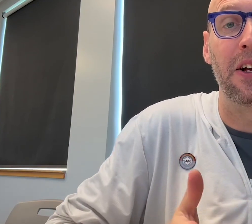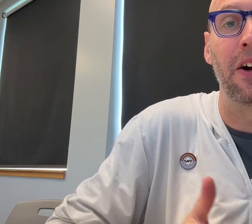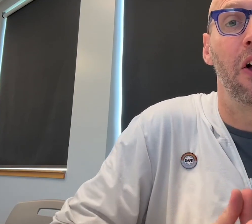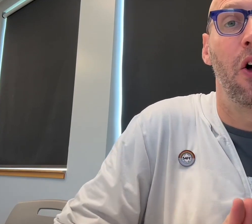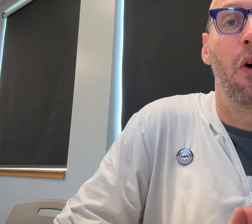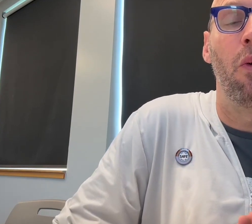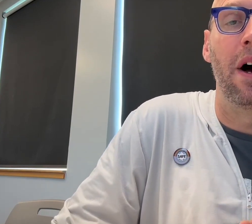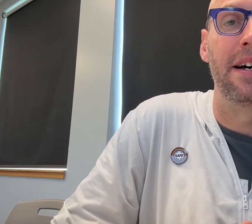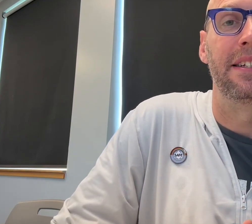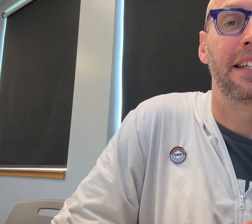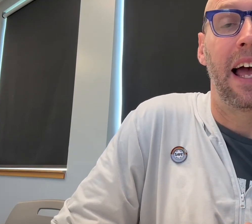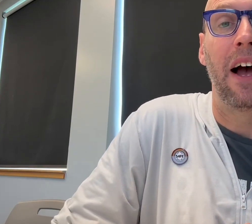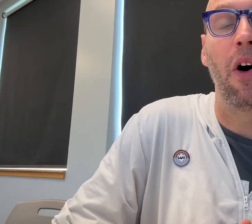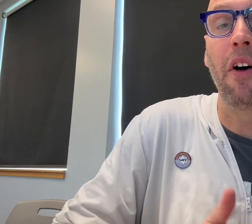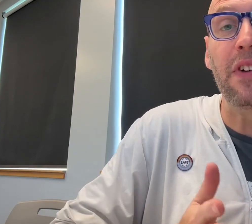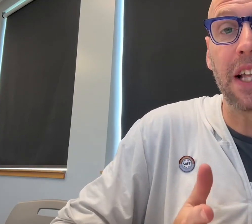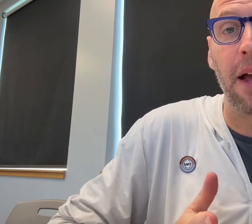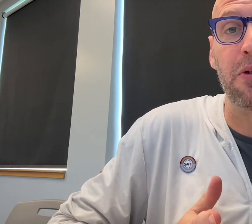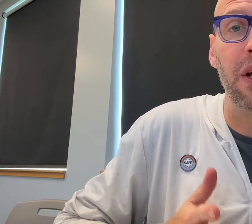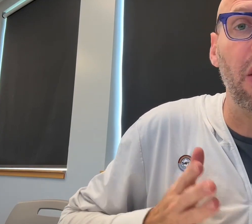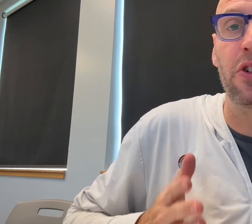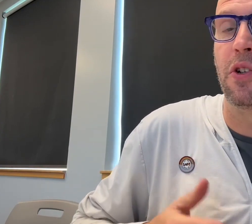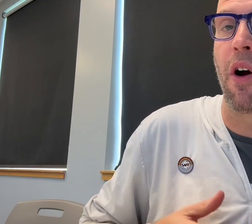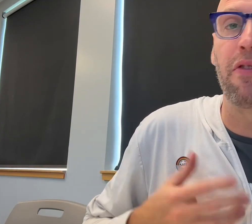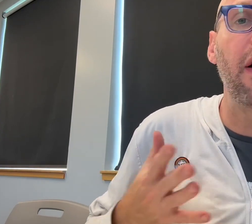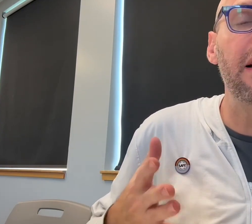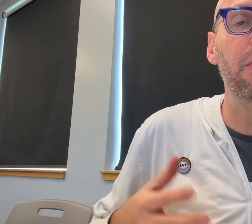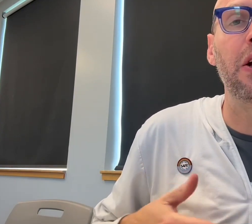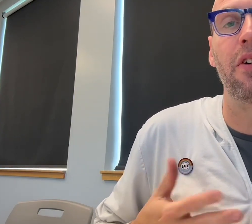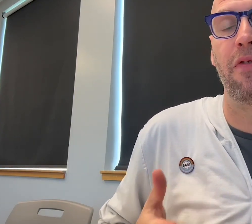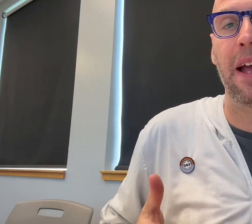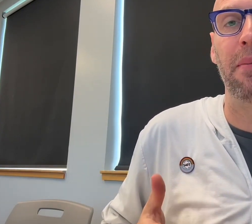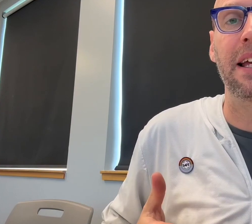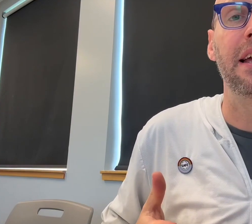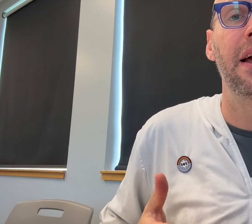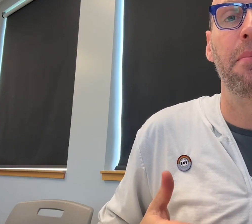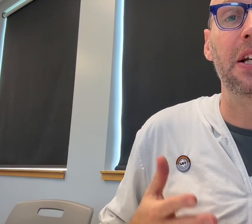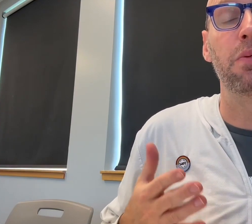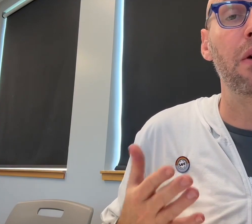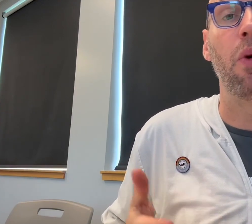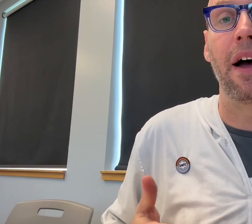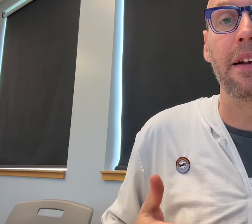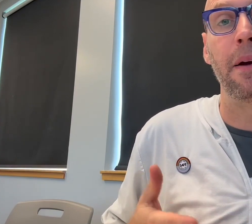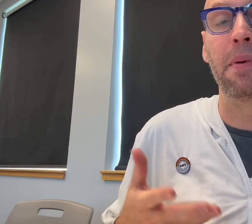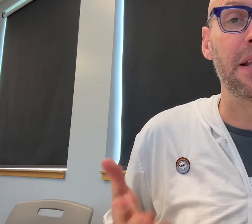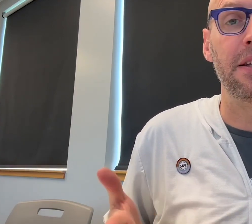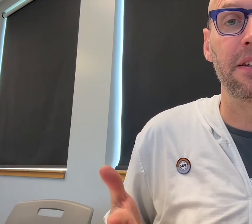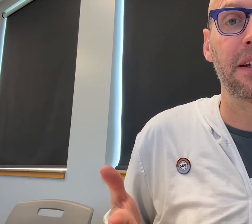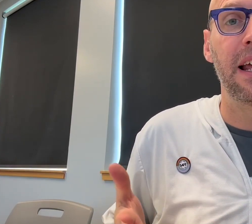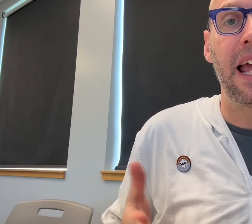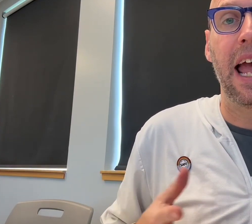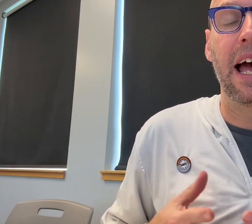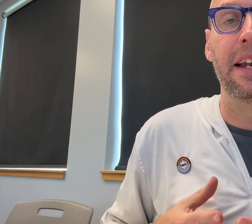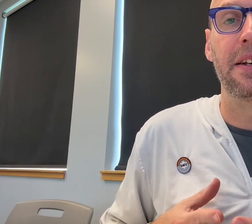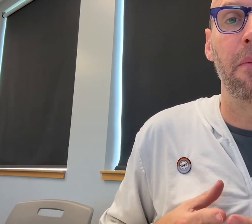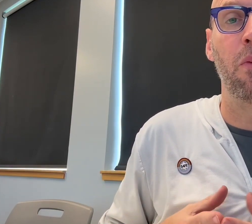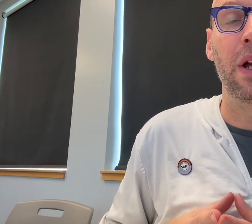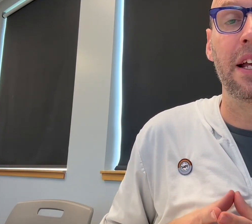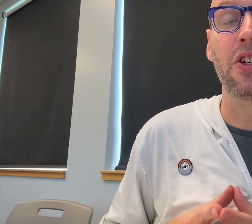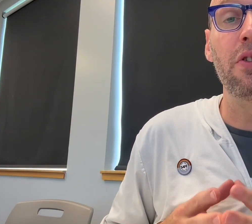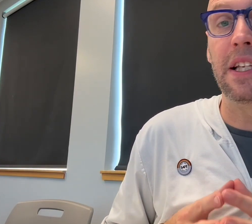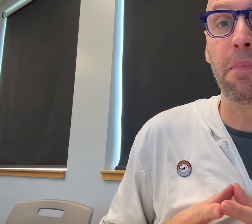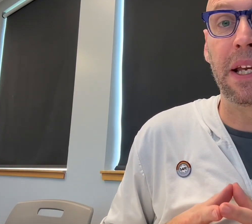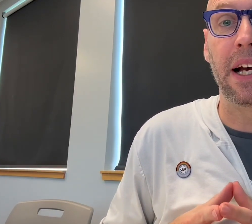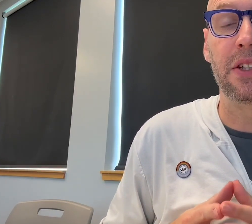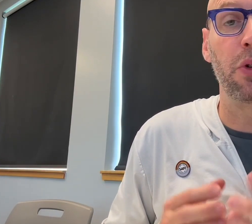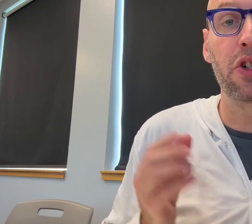about here was how oftentimes we go to our friends, we go to family, because we want opinions. And we